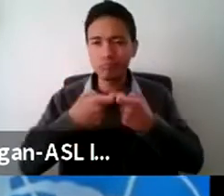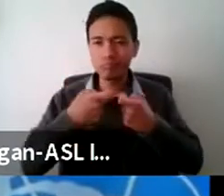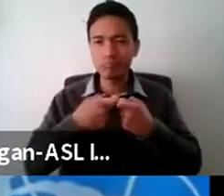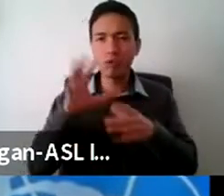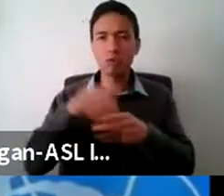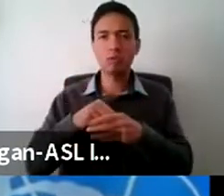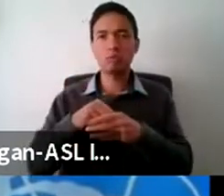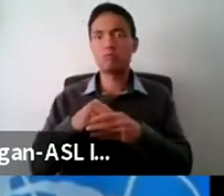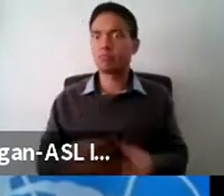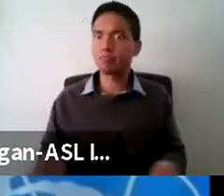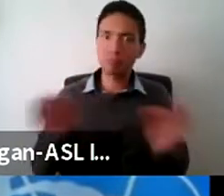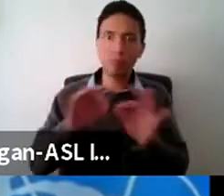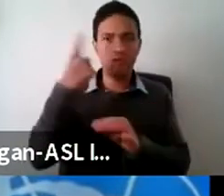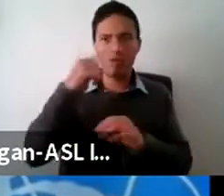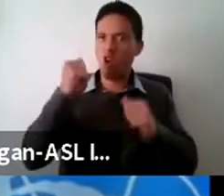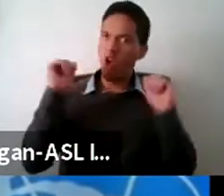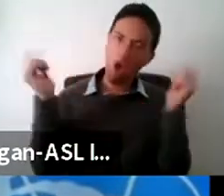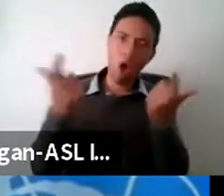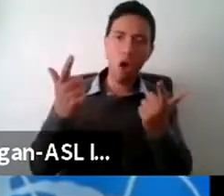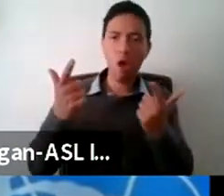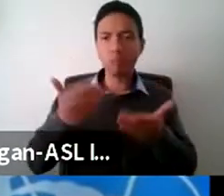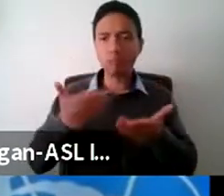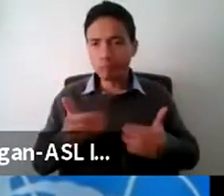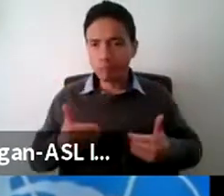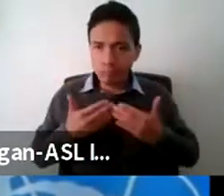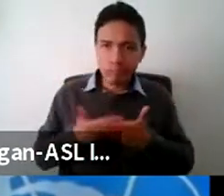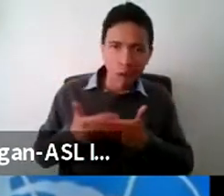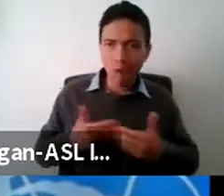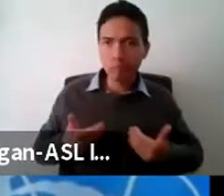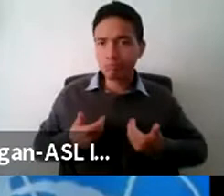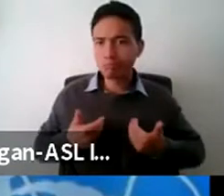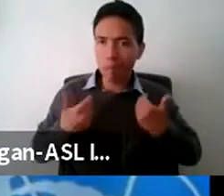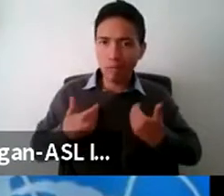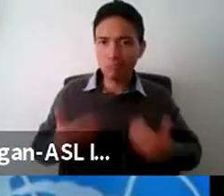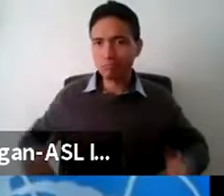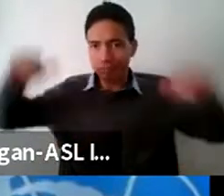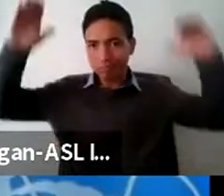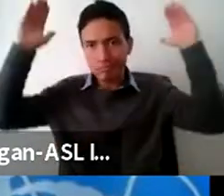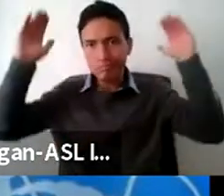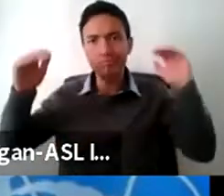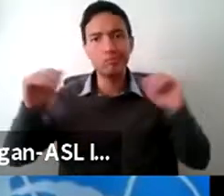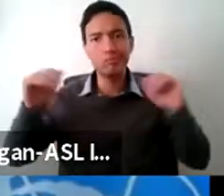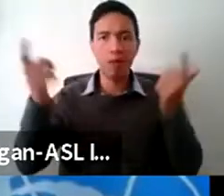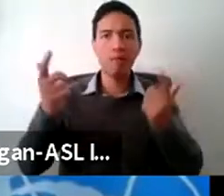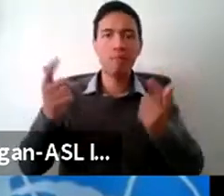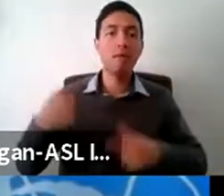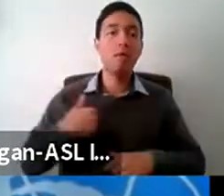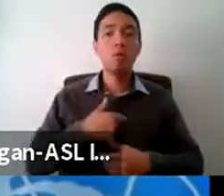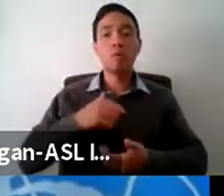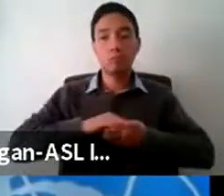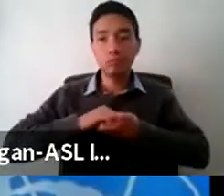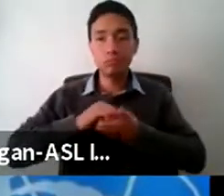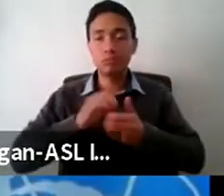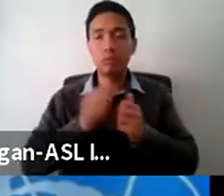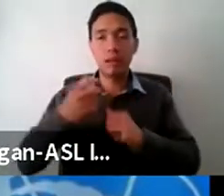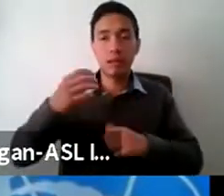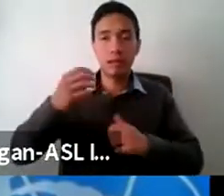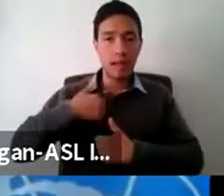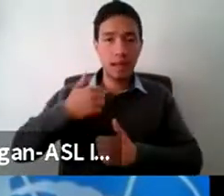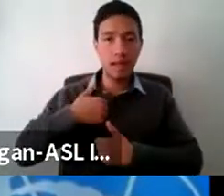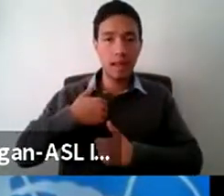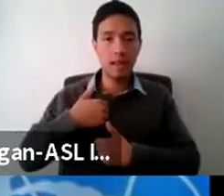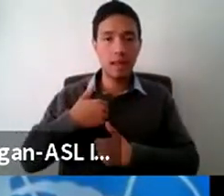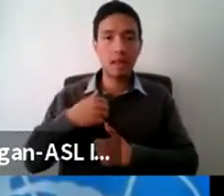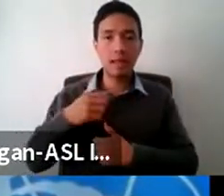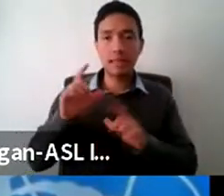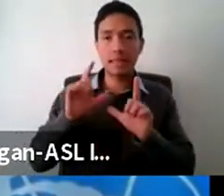is a priority for Mexico. That's why we co-lead with Canada and UN Women, the working group that follows up